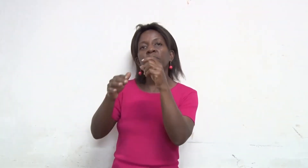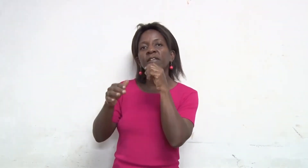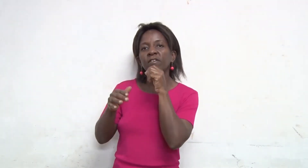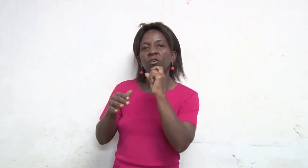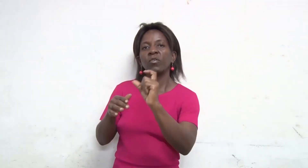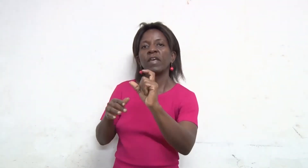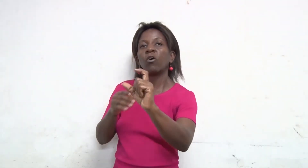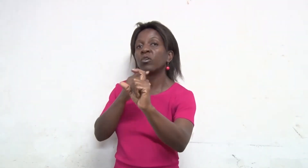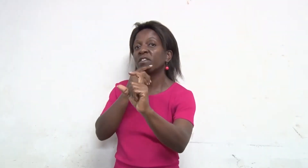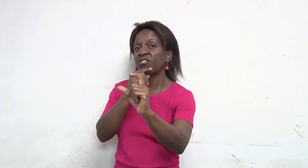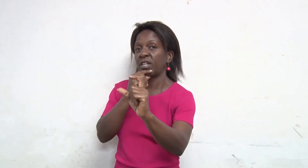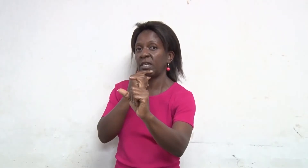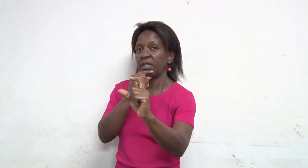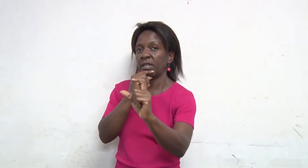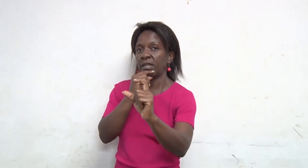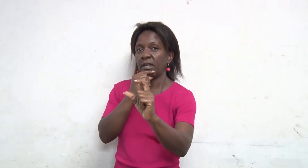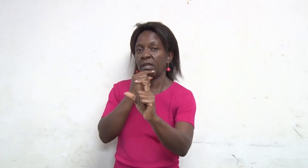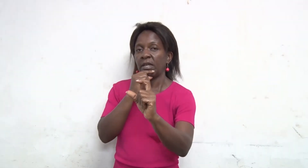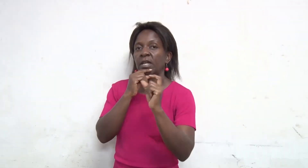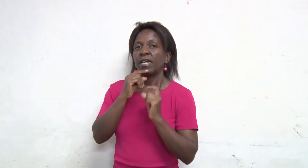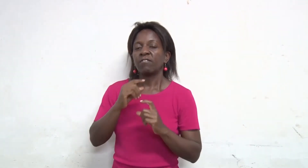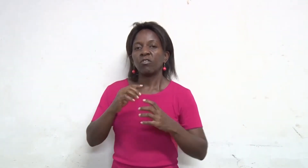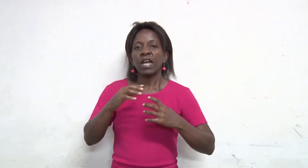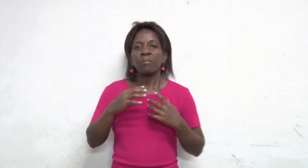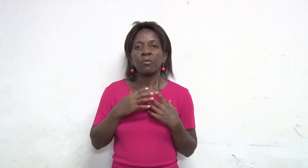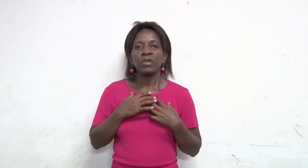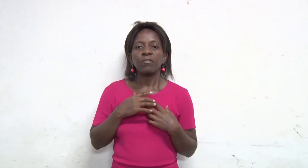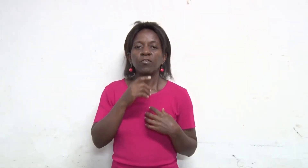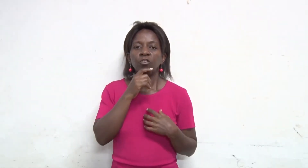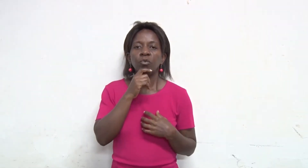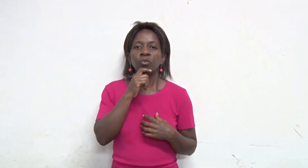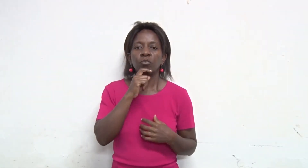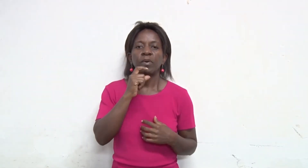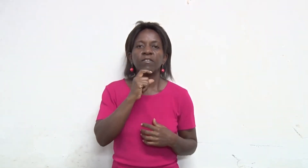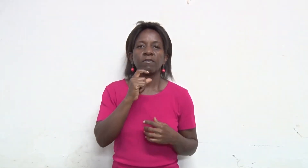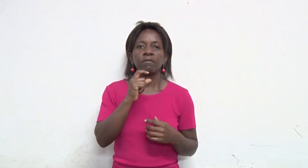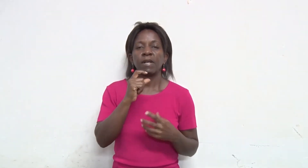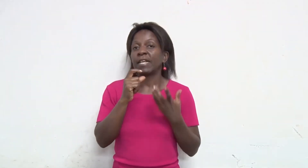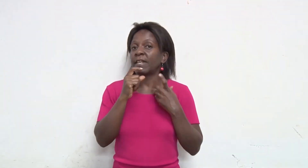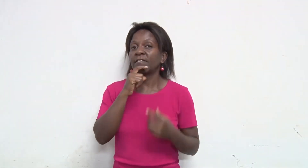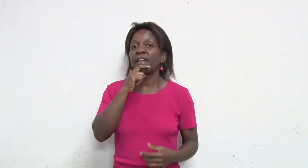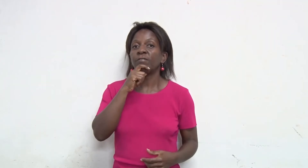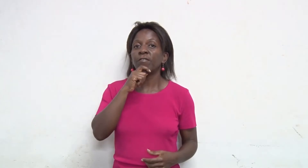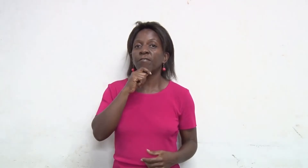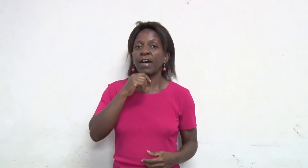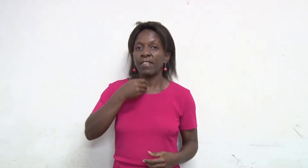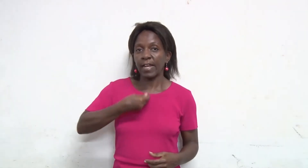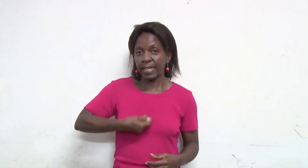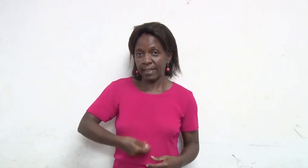place it on their own chin. It's not appropriate for you to place like that sign for father like